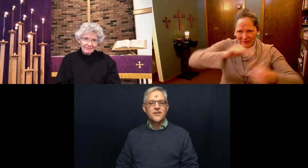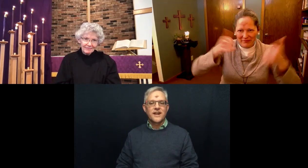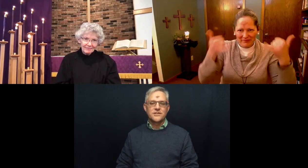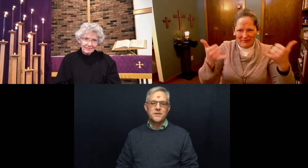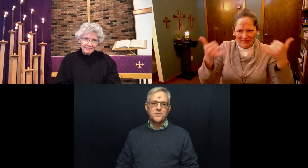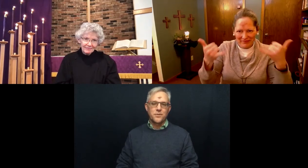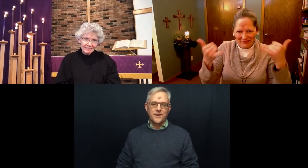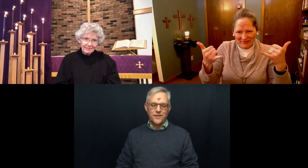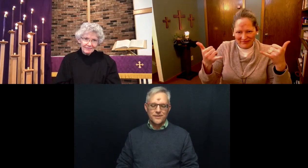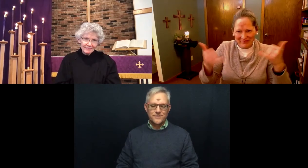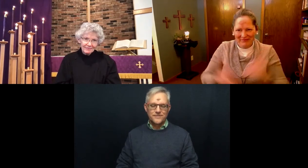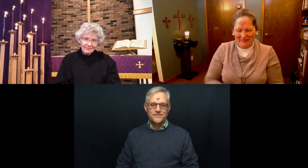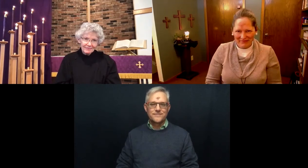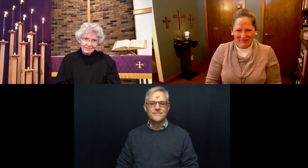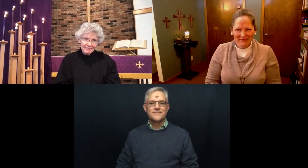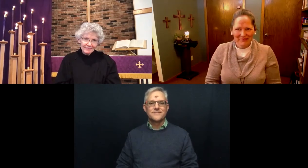Please share God's peace with one another.